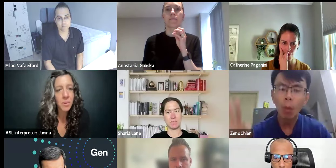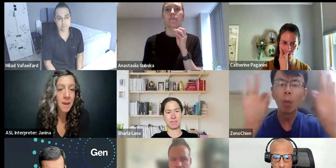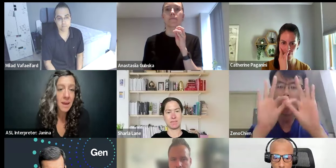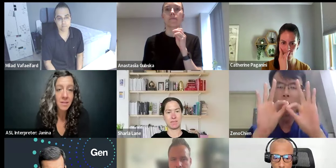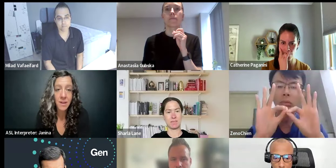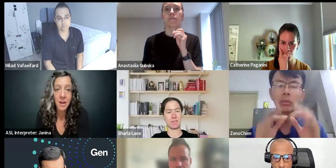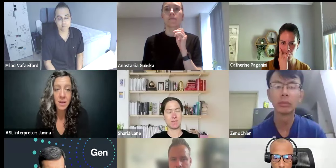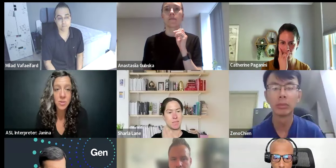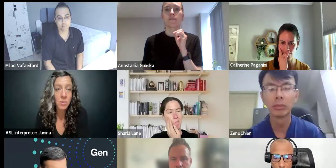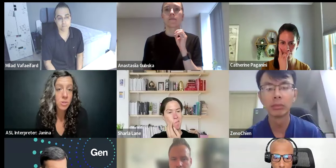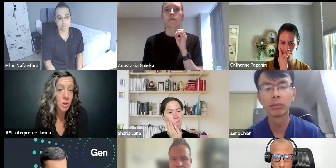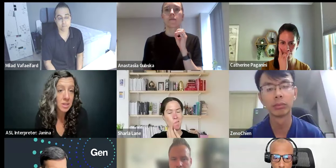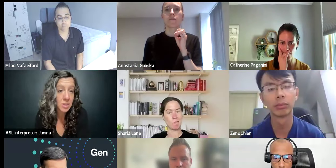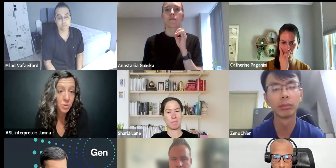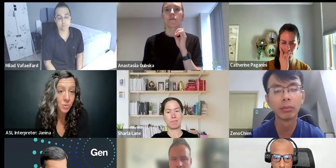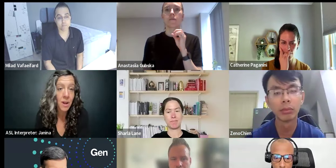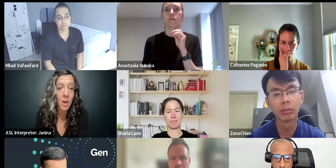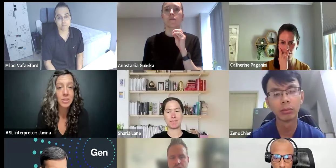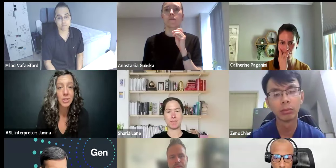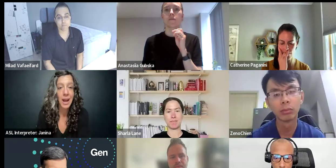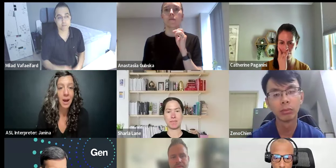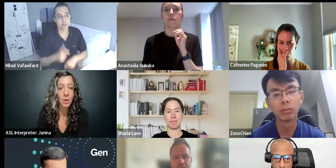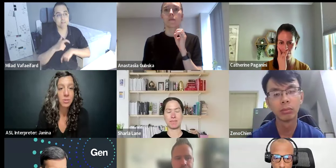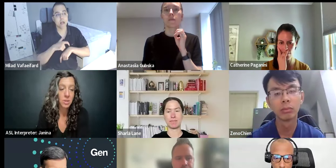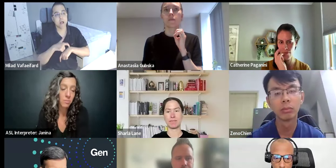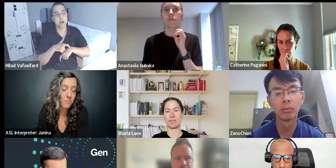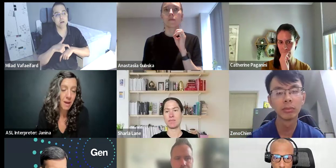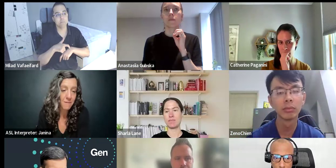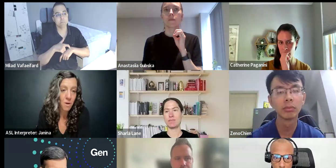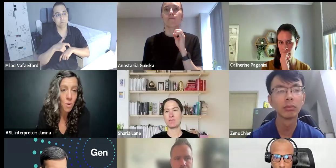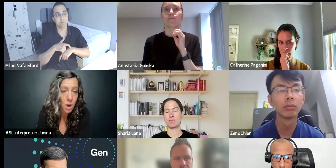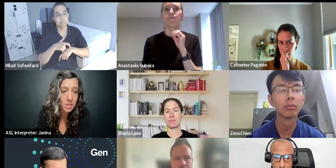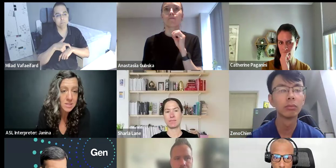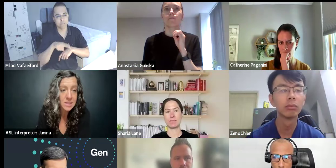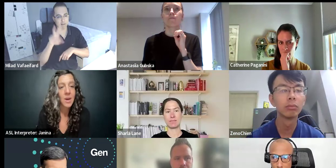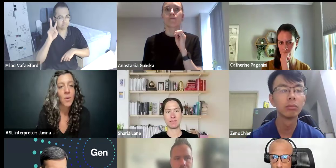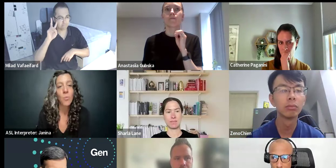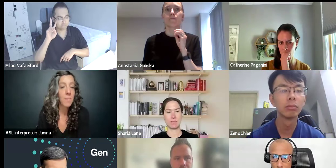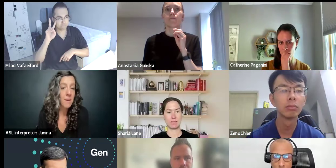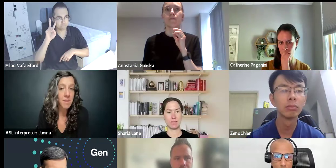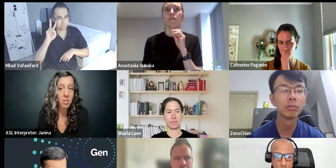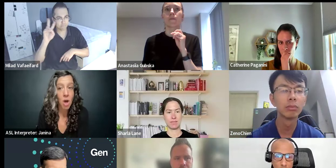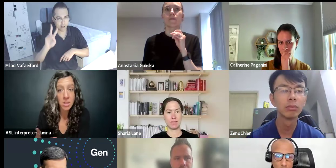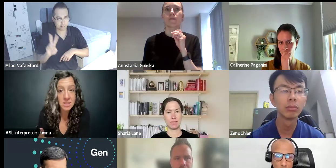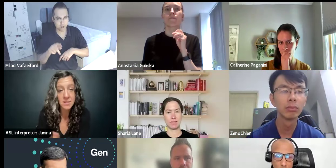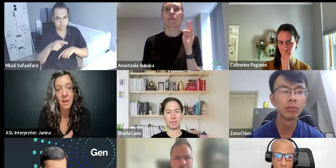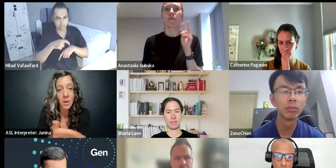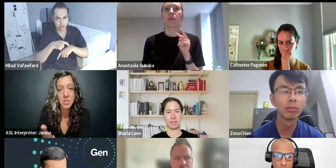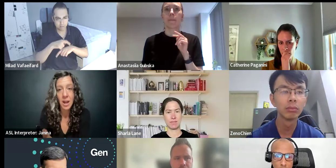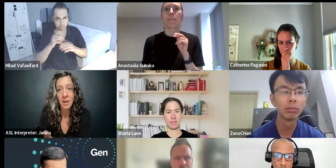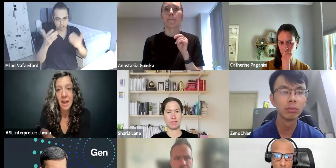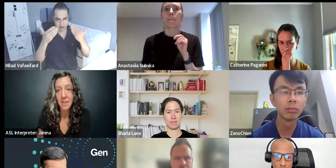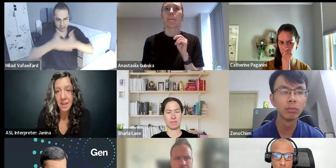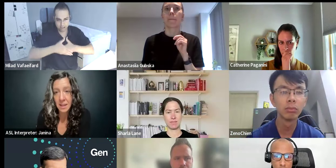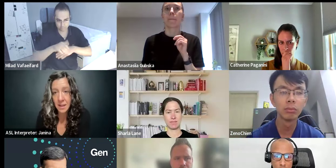Sometimes people may have trouble joining Zoom. They're not quite sure how the platform works. They may be lost, not